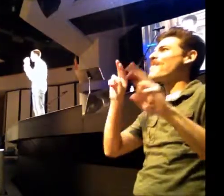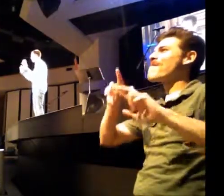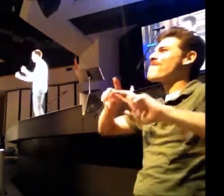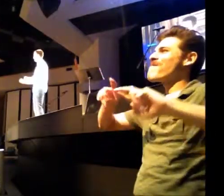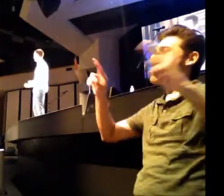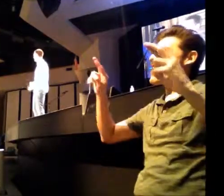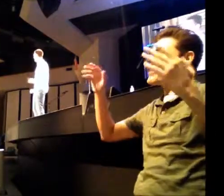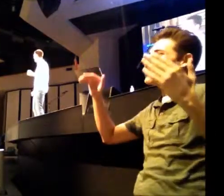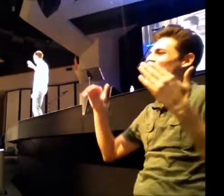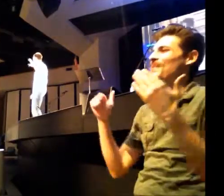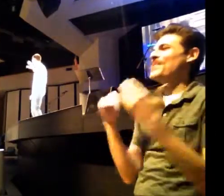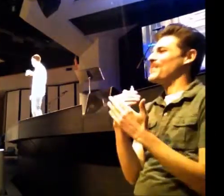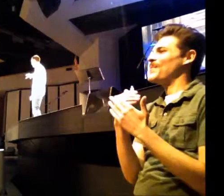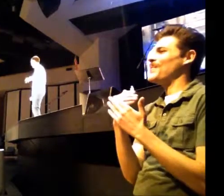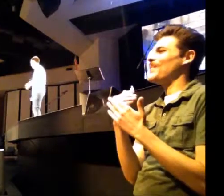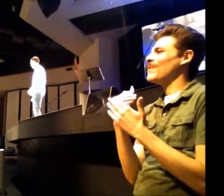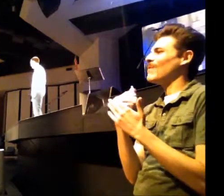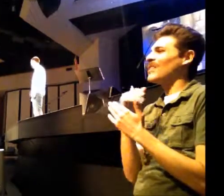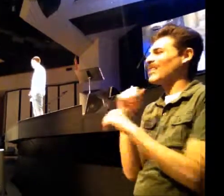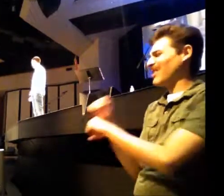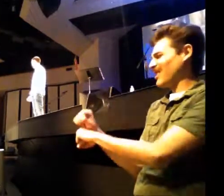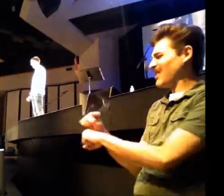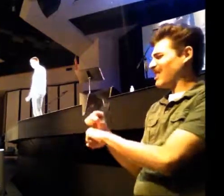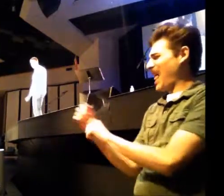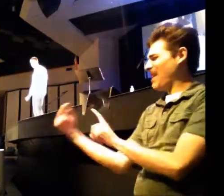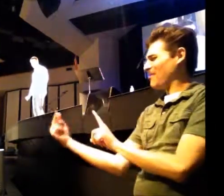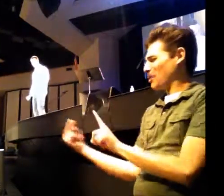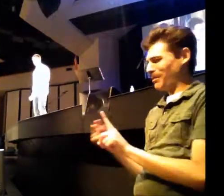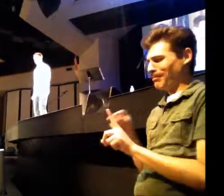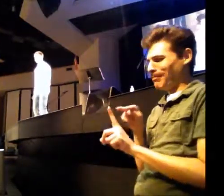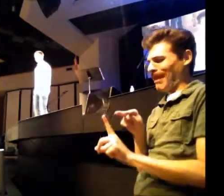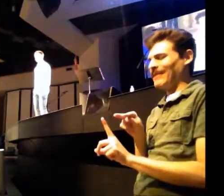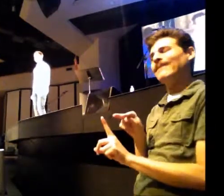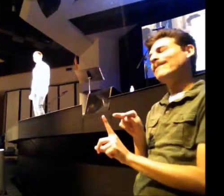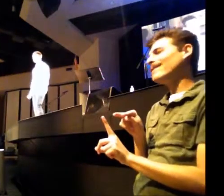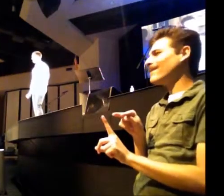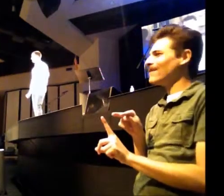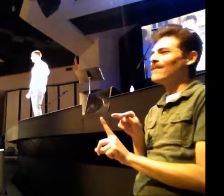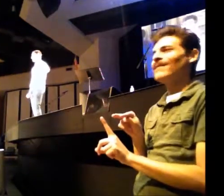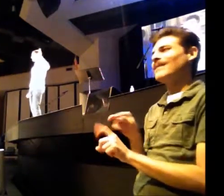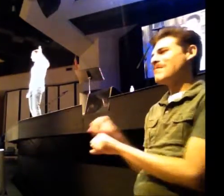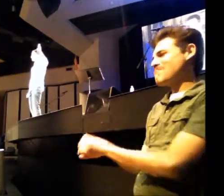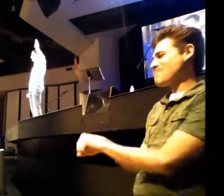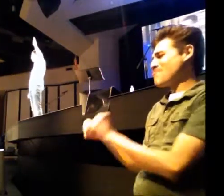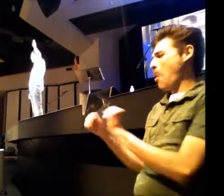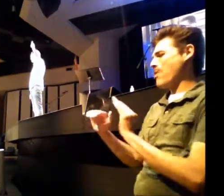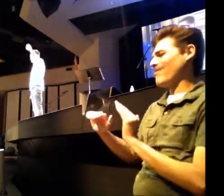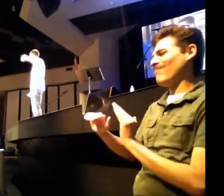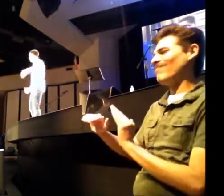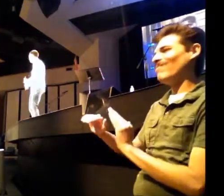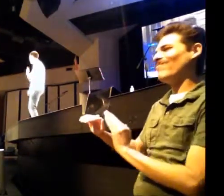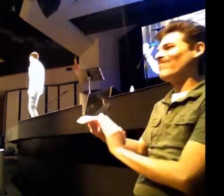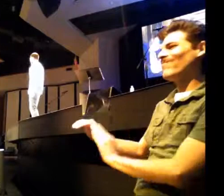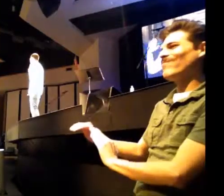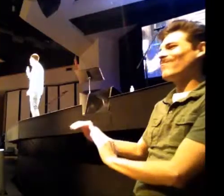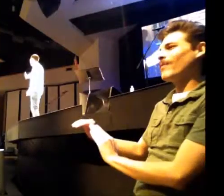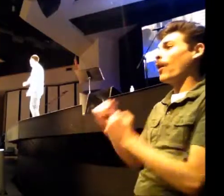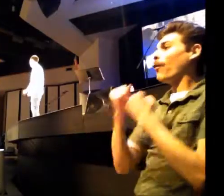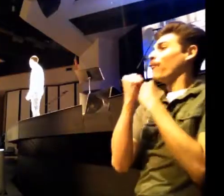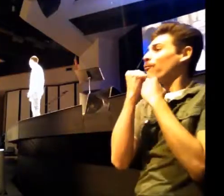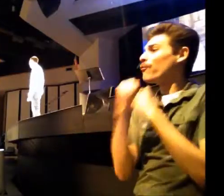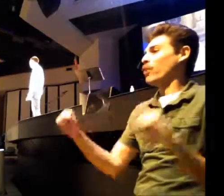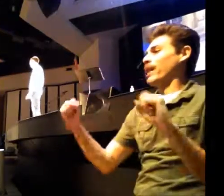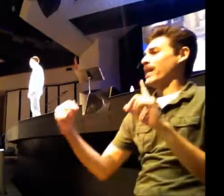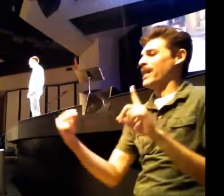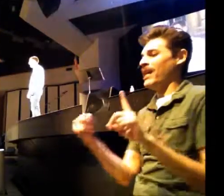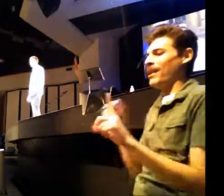your perspective is not one of someone enslaved, not someone of someone that is trapped in their brokenness, but by somebody set free, who sees even their brokenness